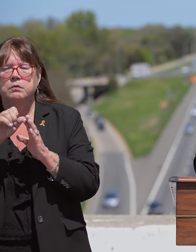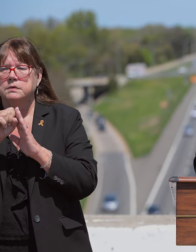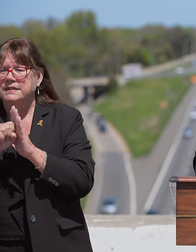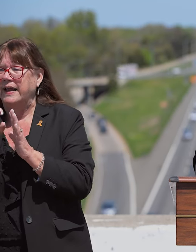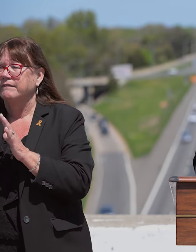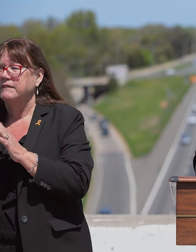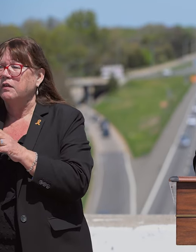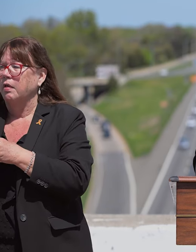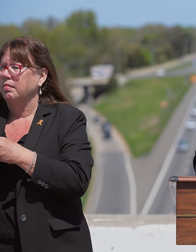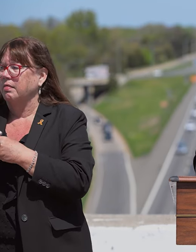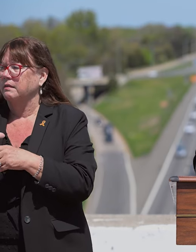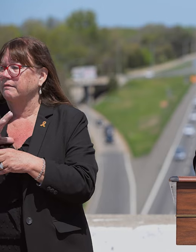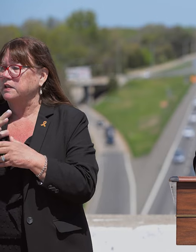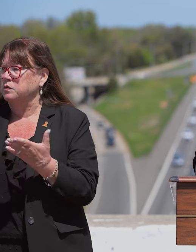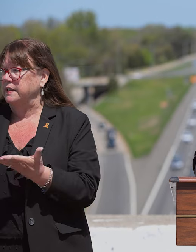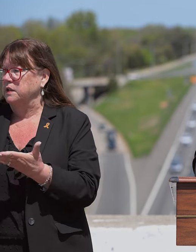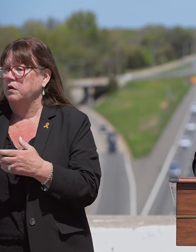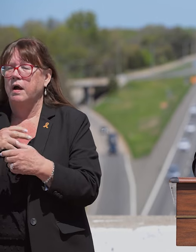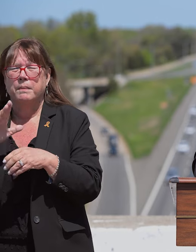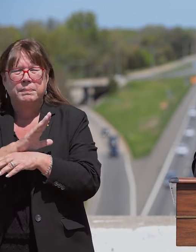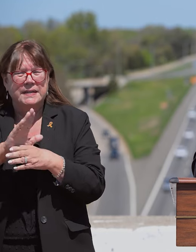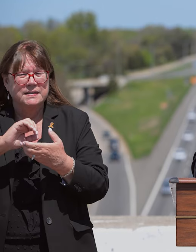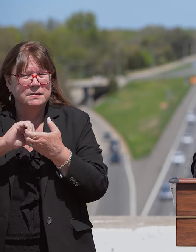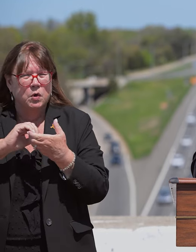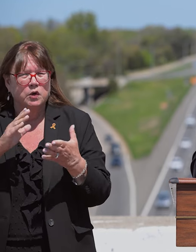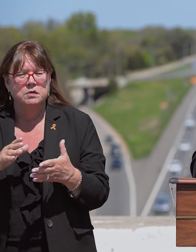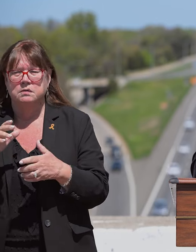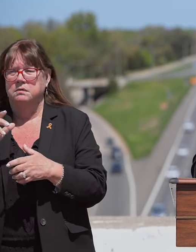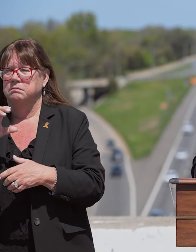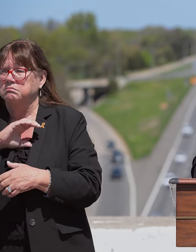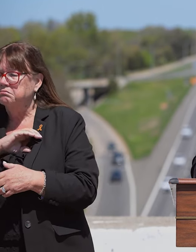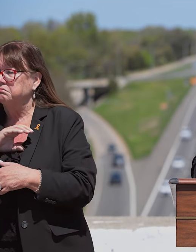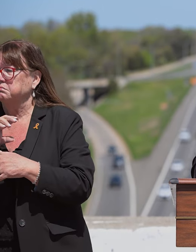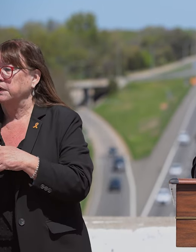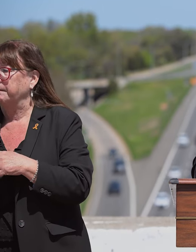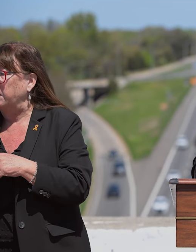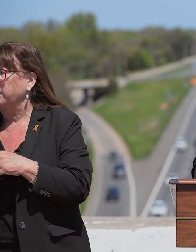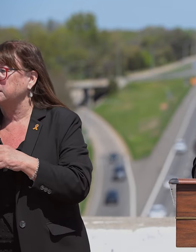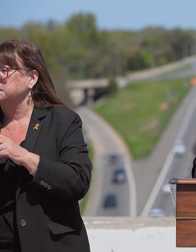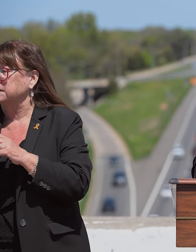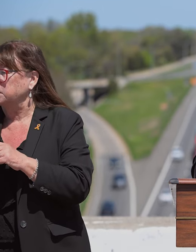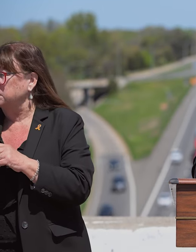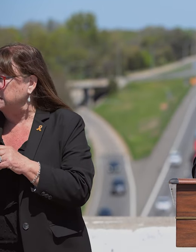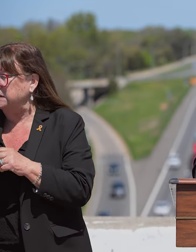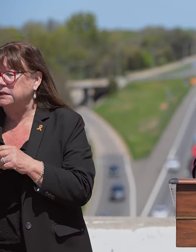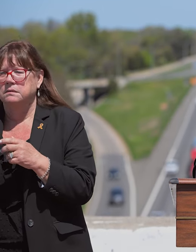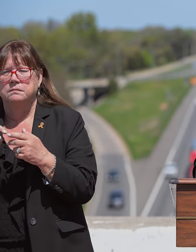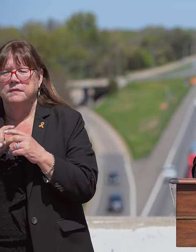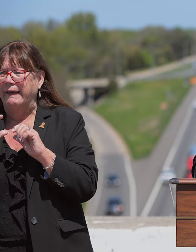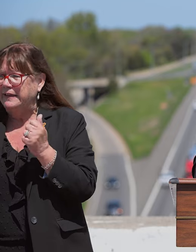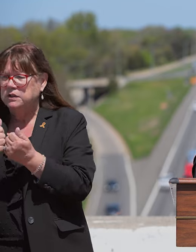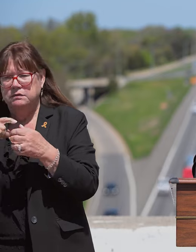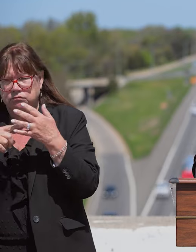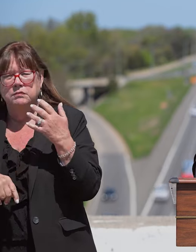here today, our industry partners, law enforcement agencies, the Maryland Department of Transportation and its